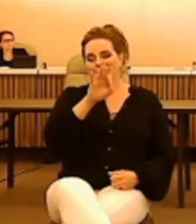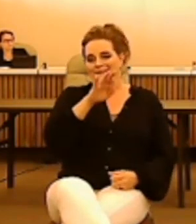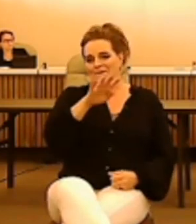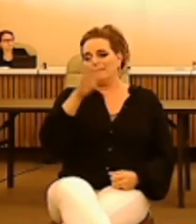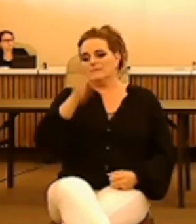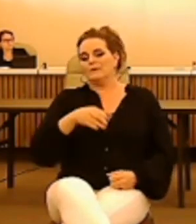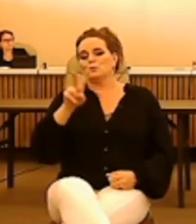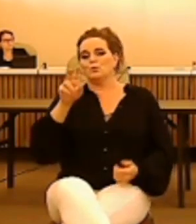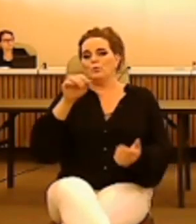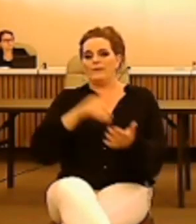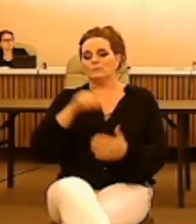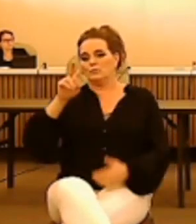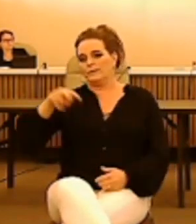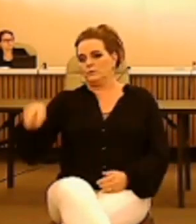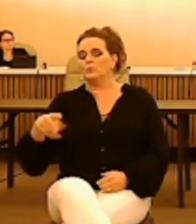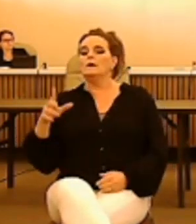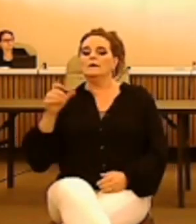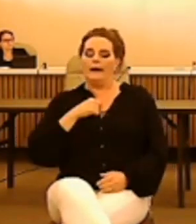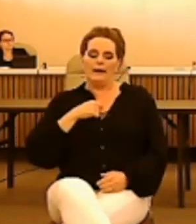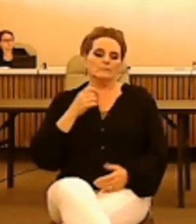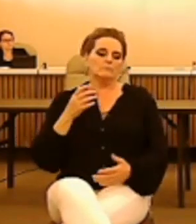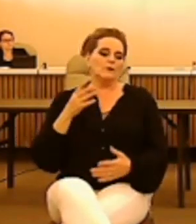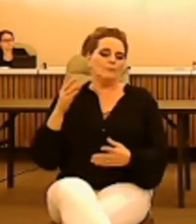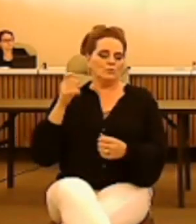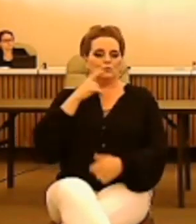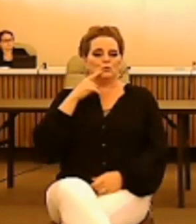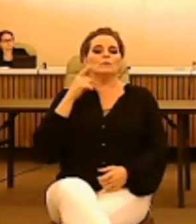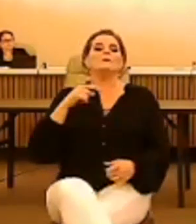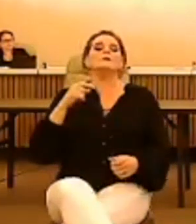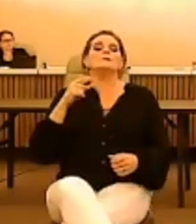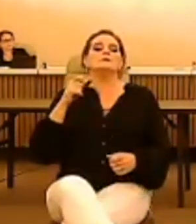12-195/2022. I make a motion to approve special use permits number